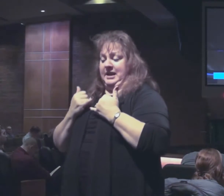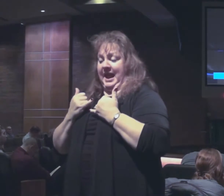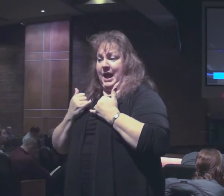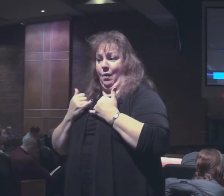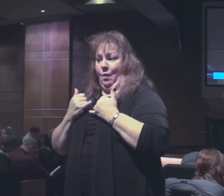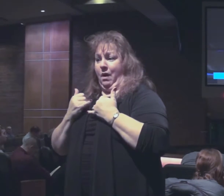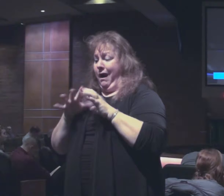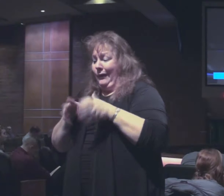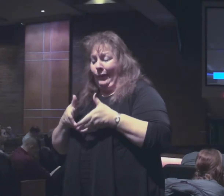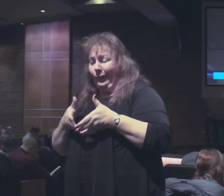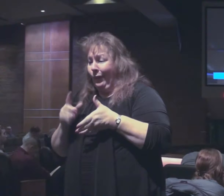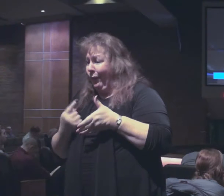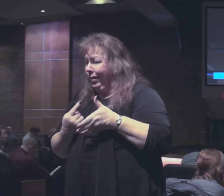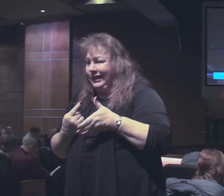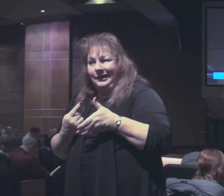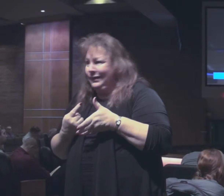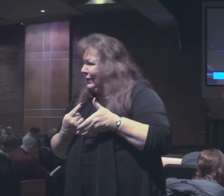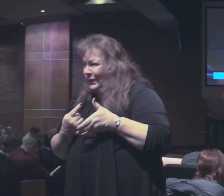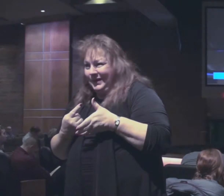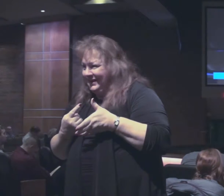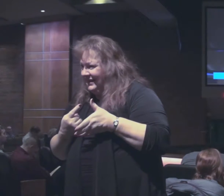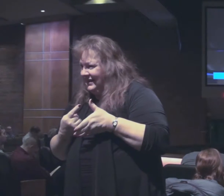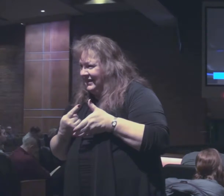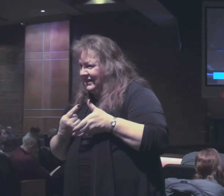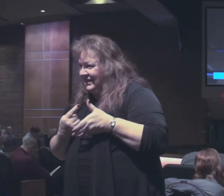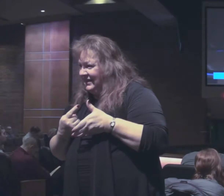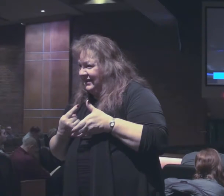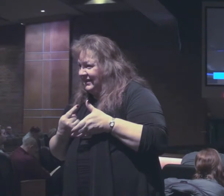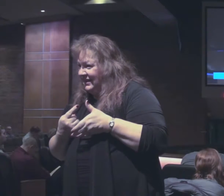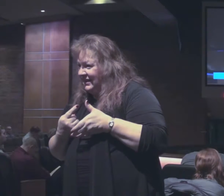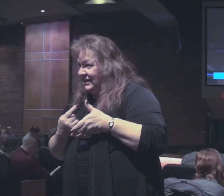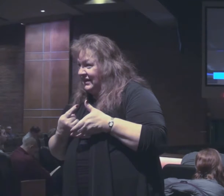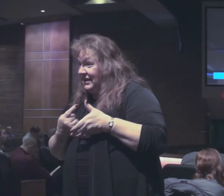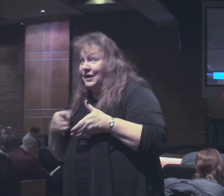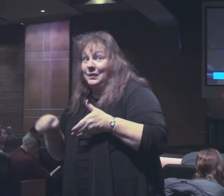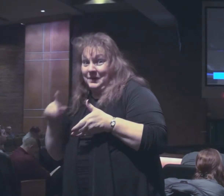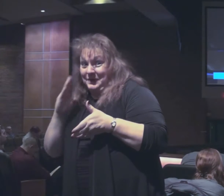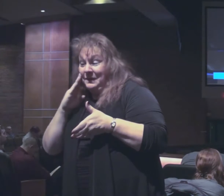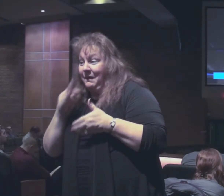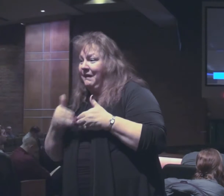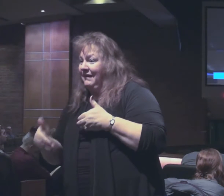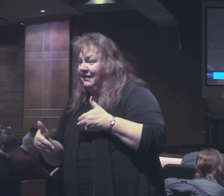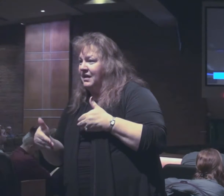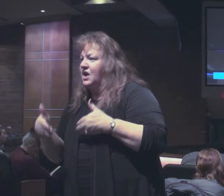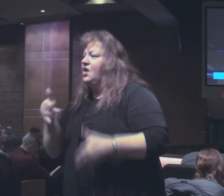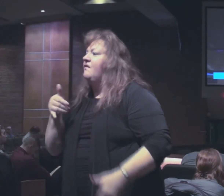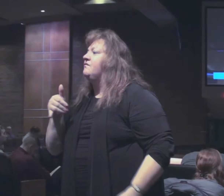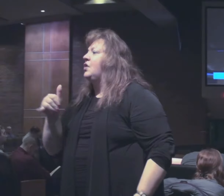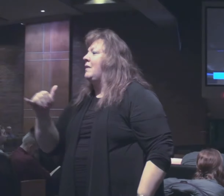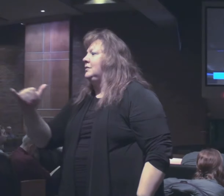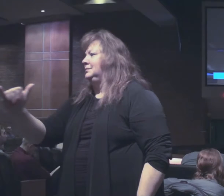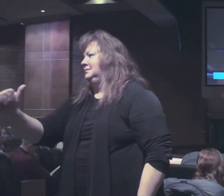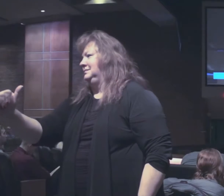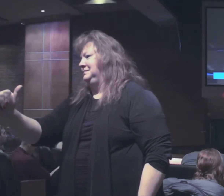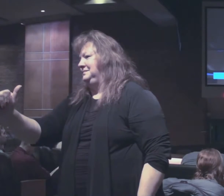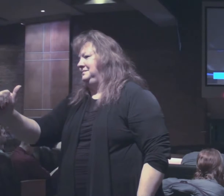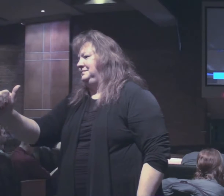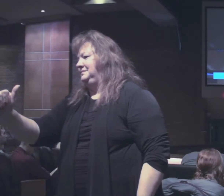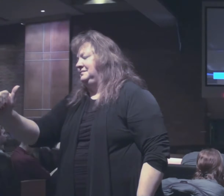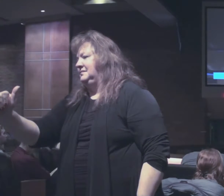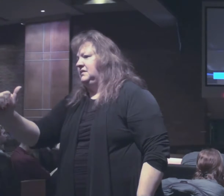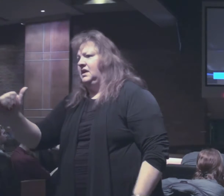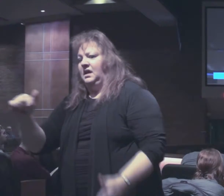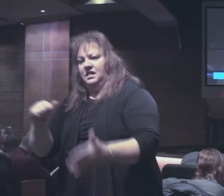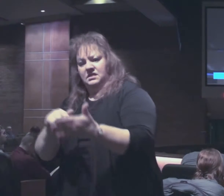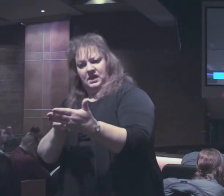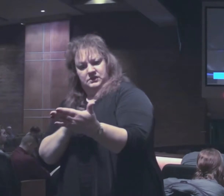time alone, but, you know, for eternity. That's